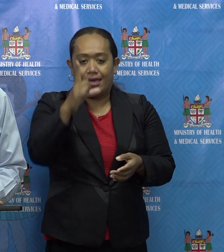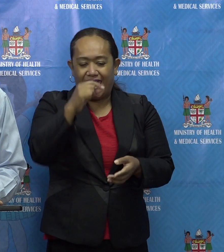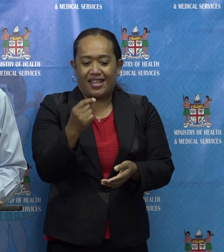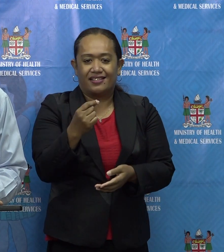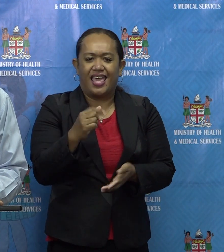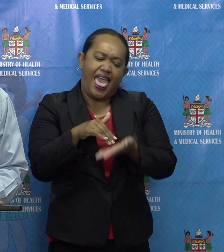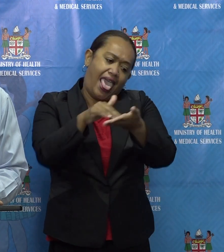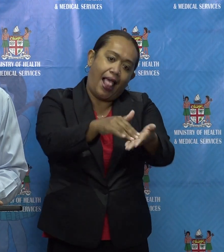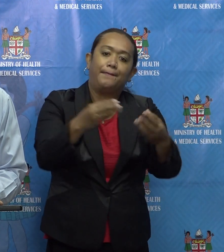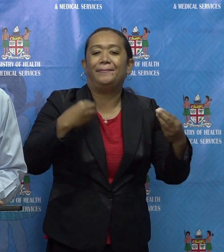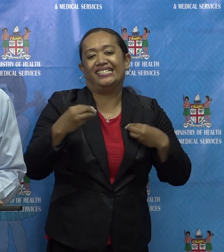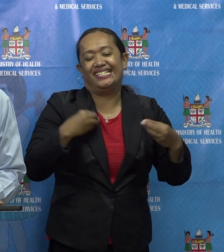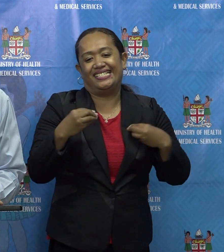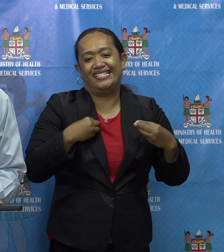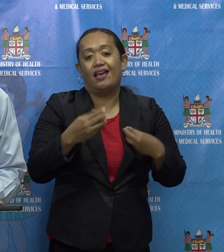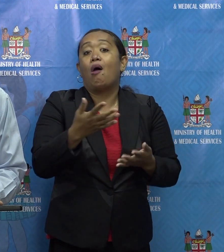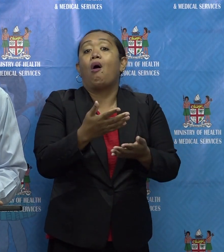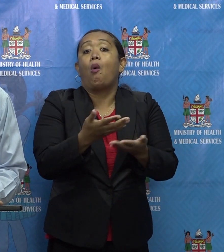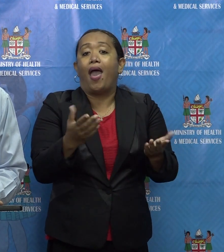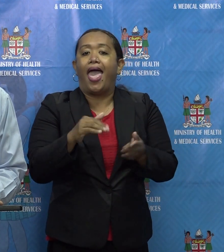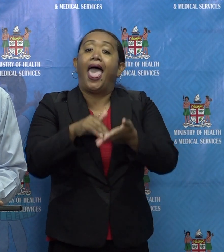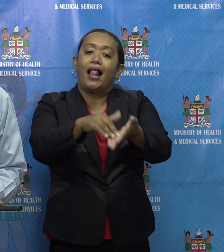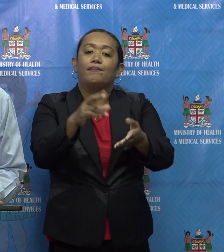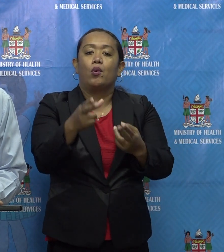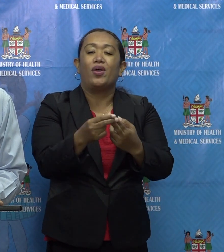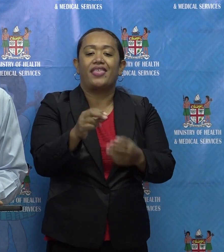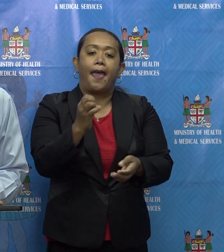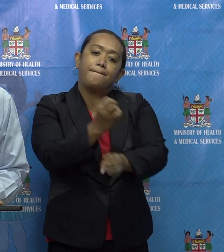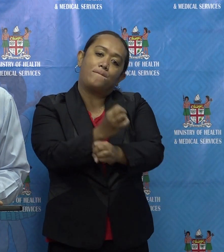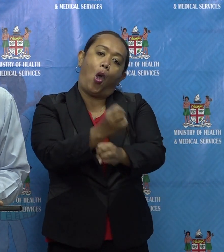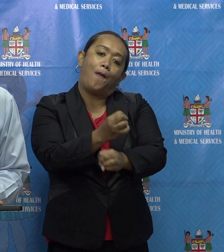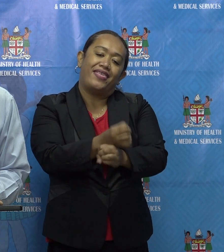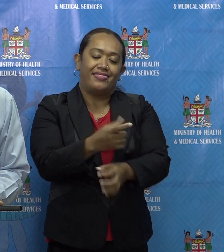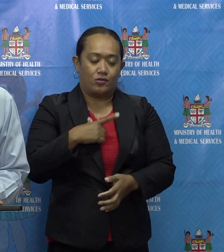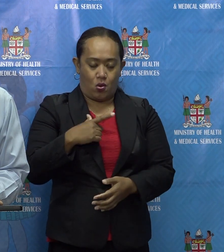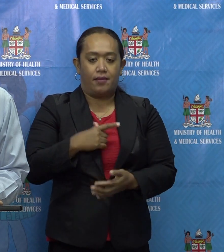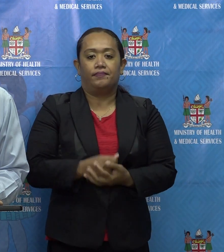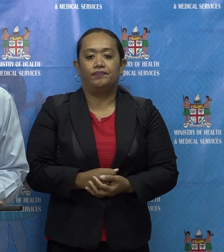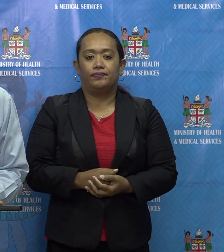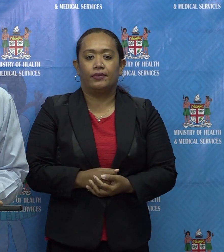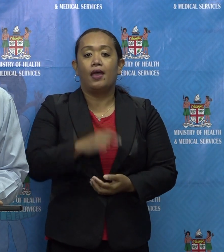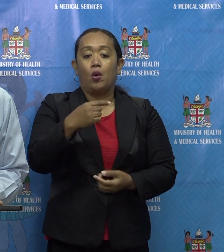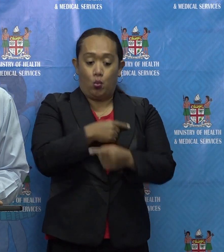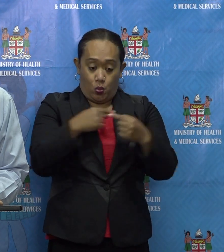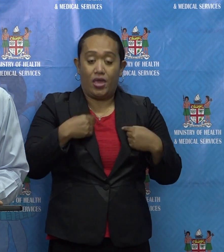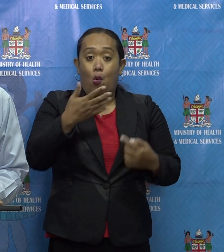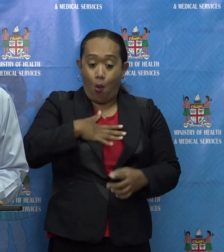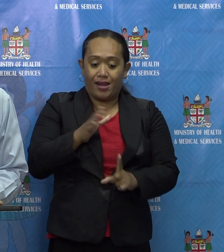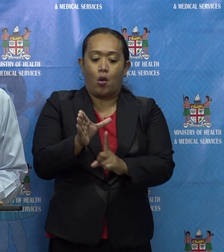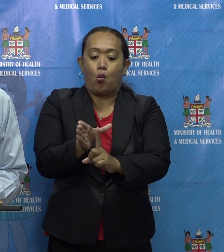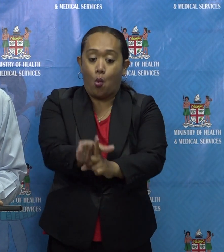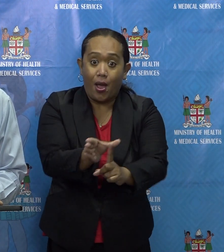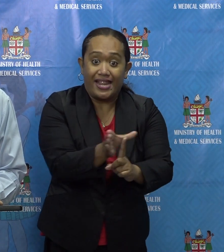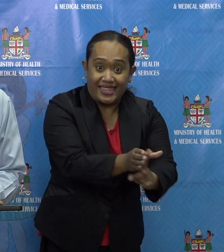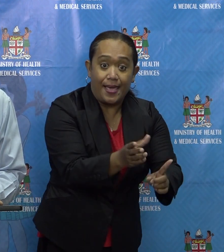and reignite employment and hiring. Quarantine centers will be in more hygienic facilities that are better run and